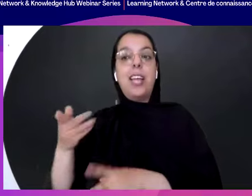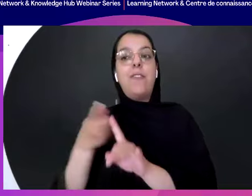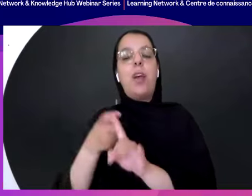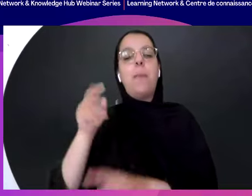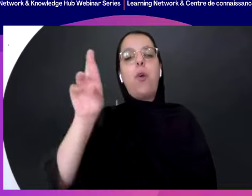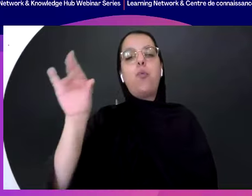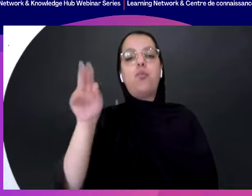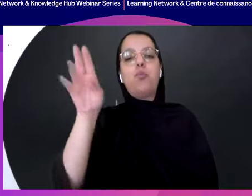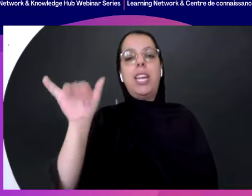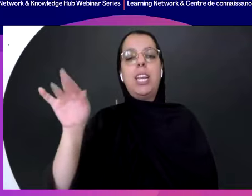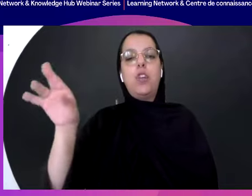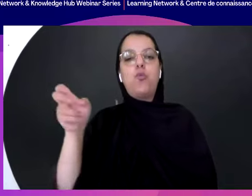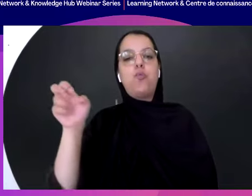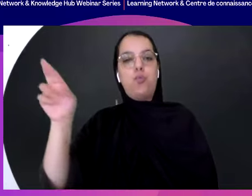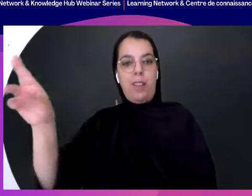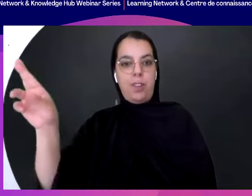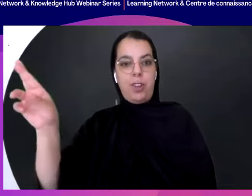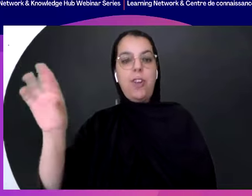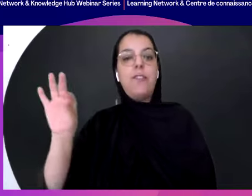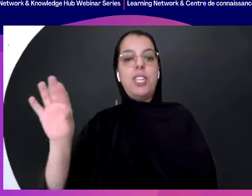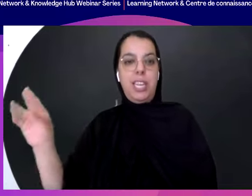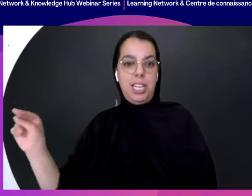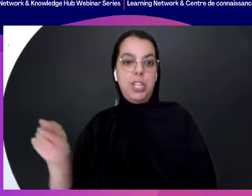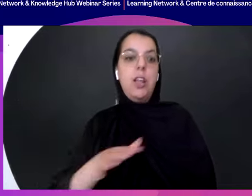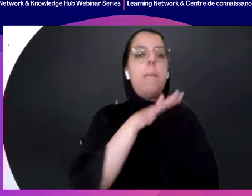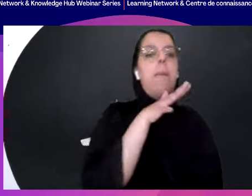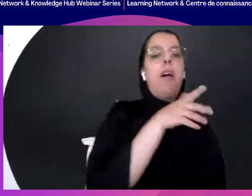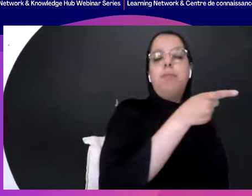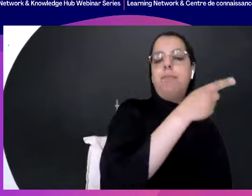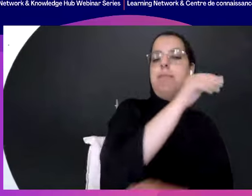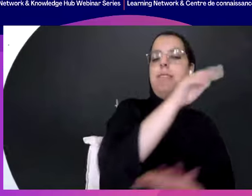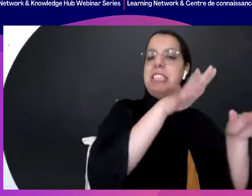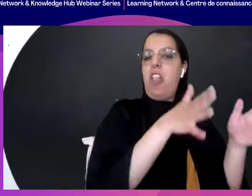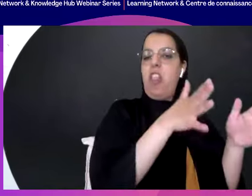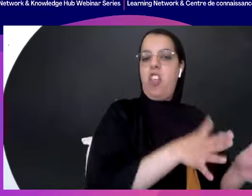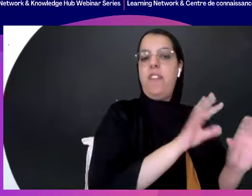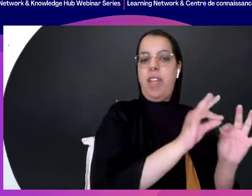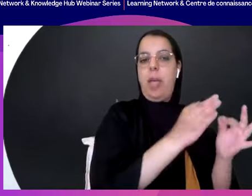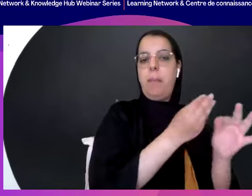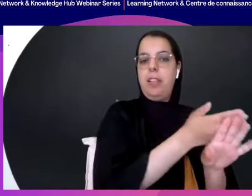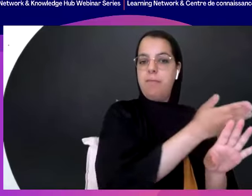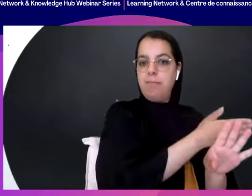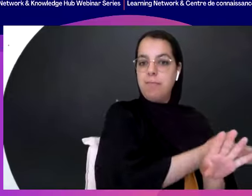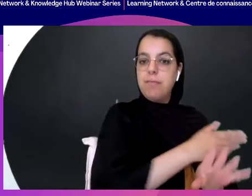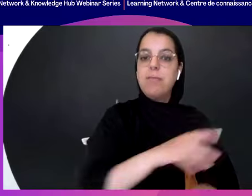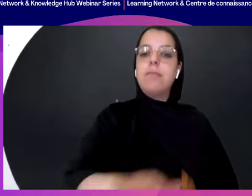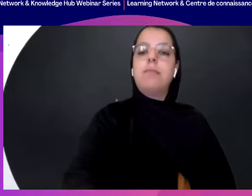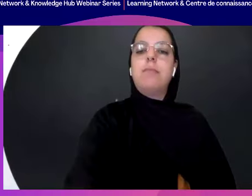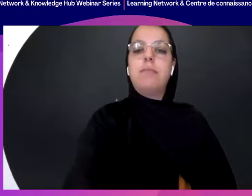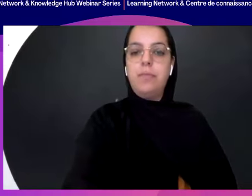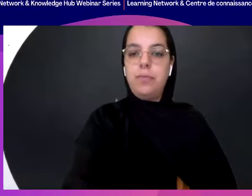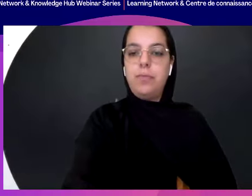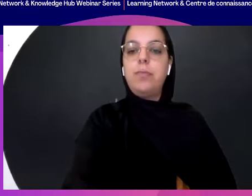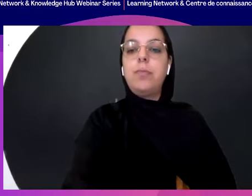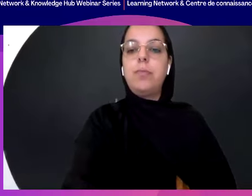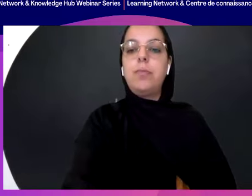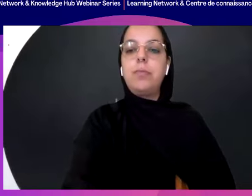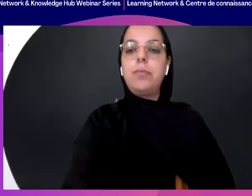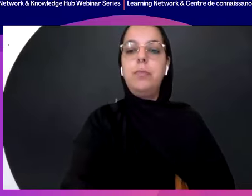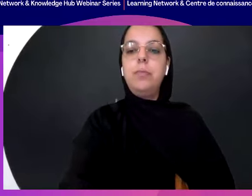is of settler ancestry. And a lot of my research comes